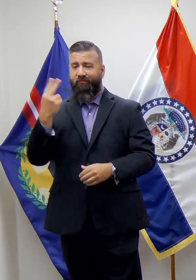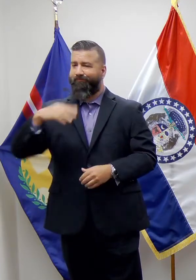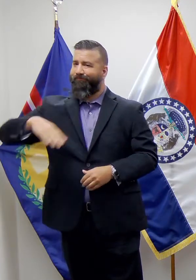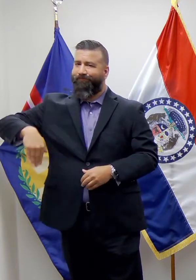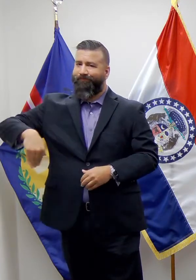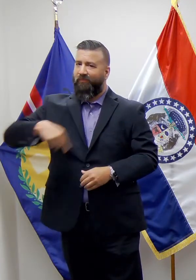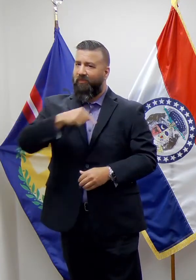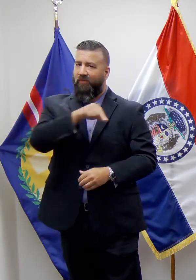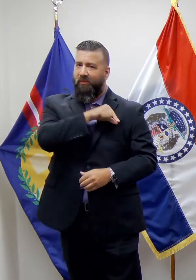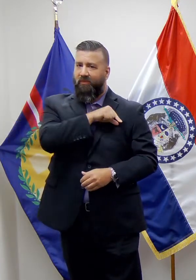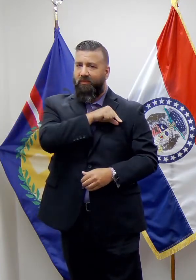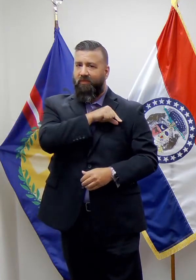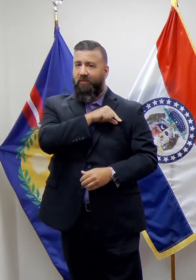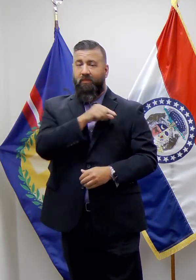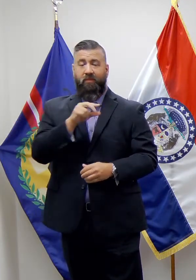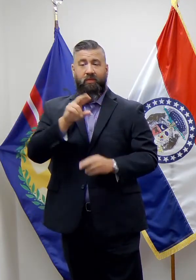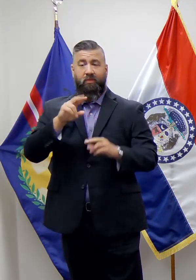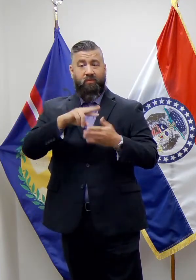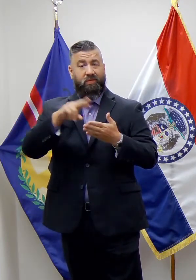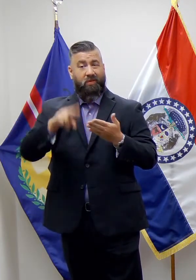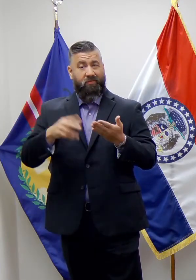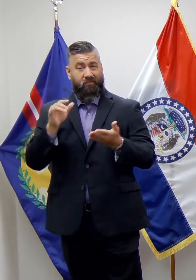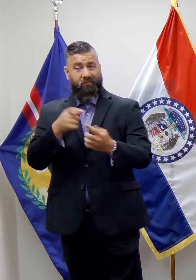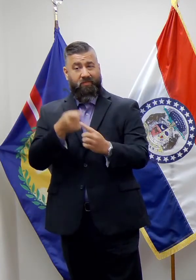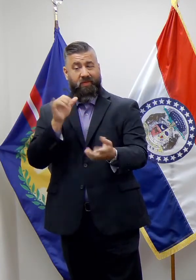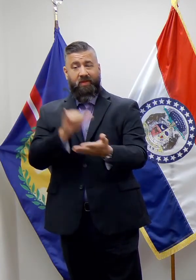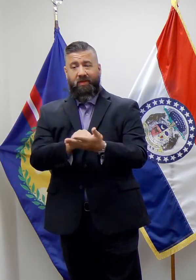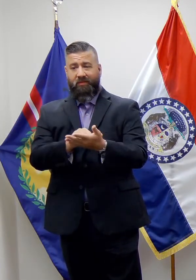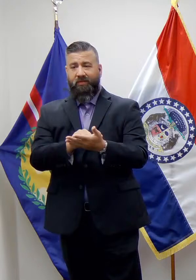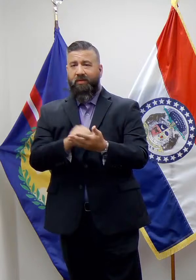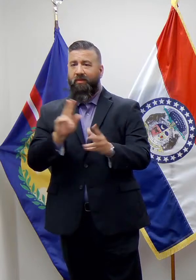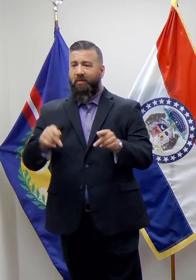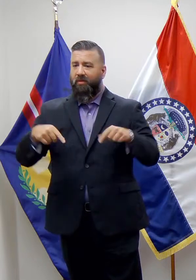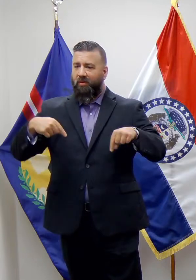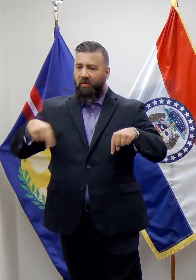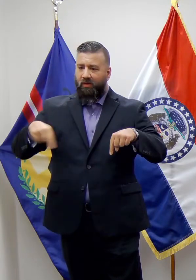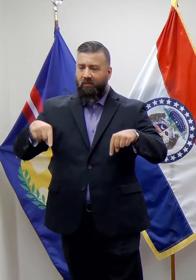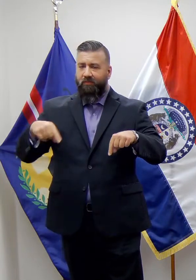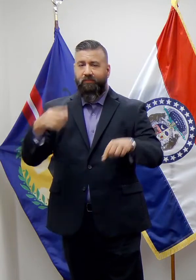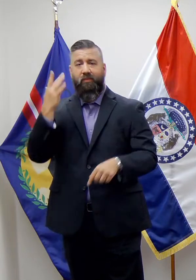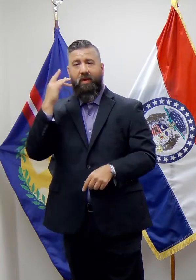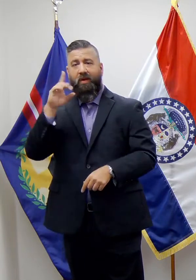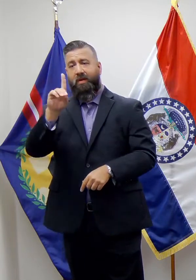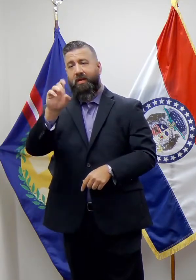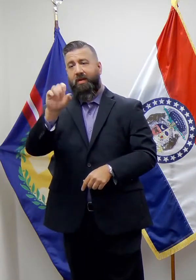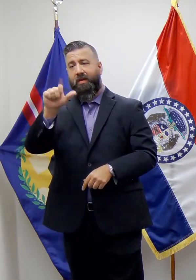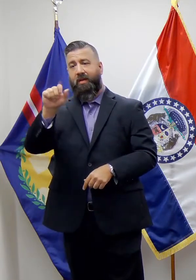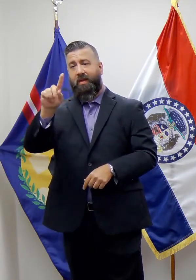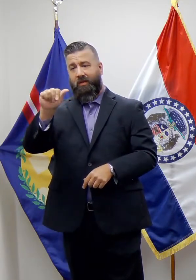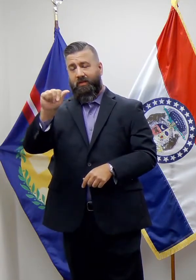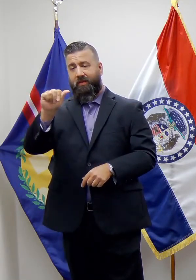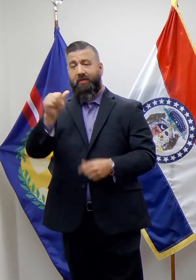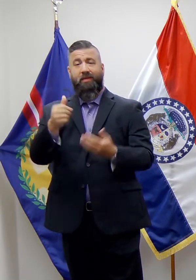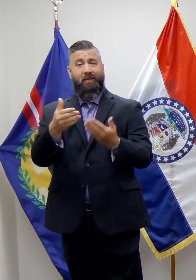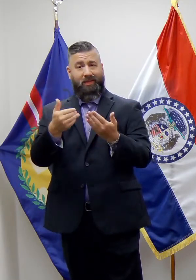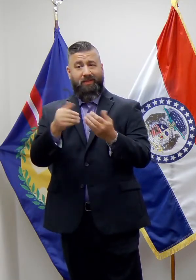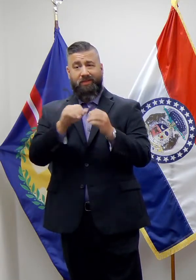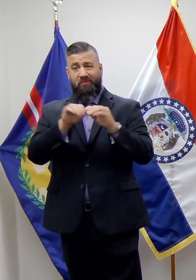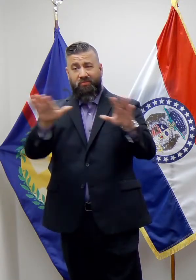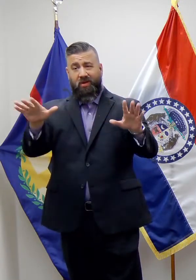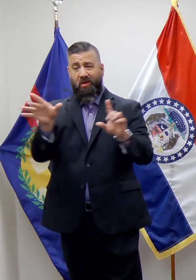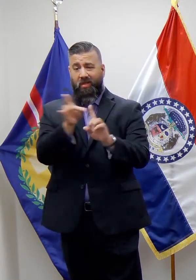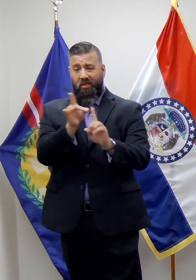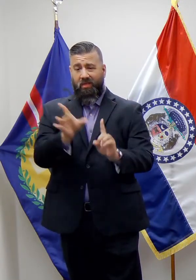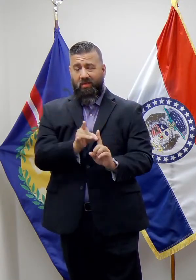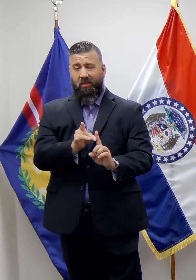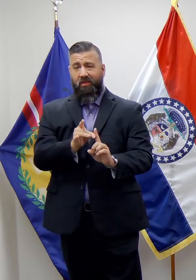vaccine. As a result, there is understandable anxiety. The Delta variant is more contagious, and it's quickly driving up